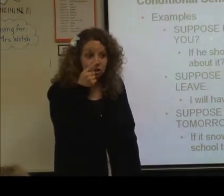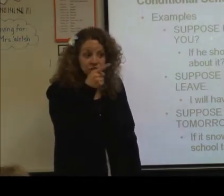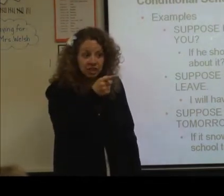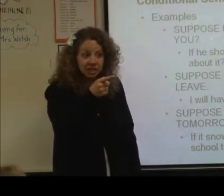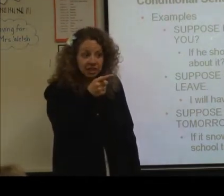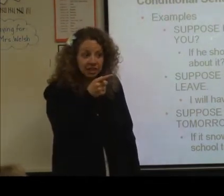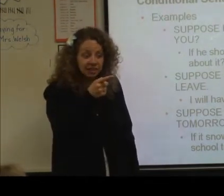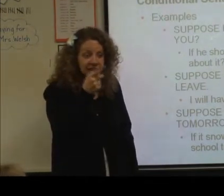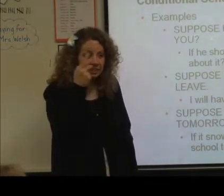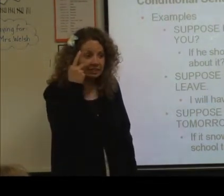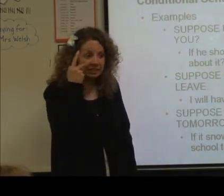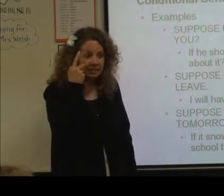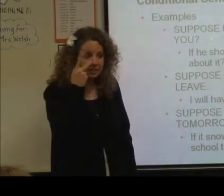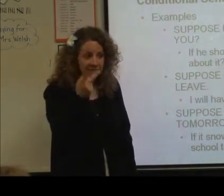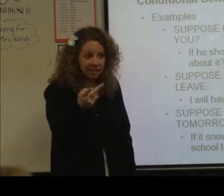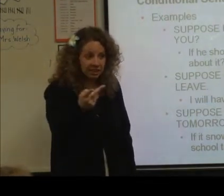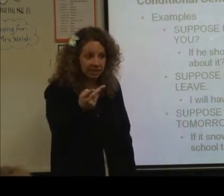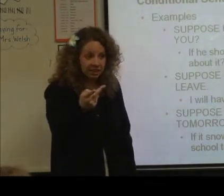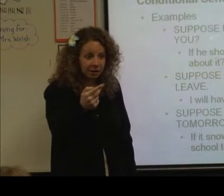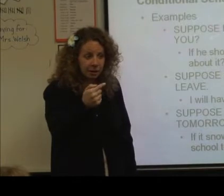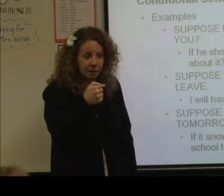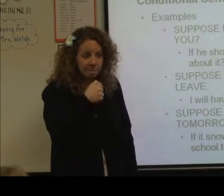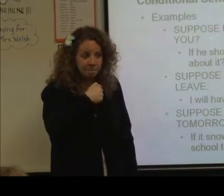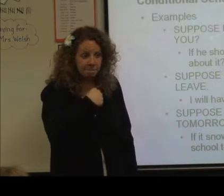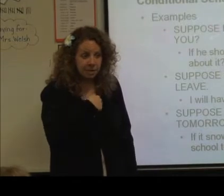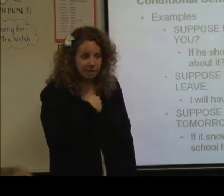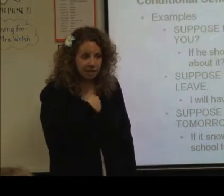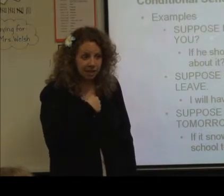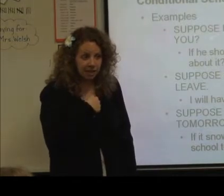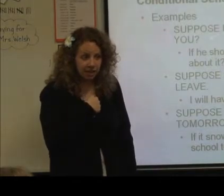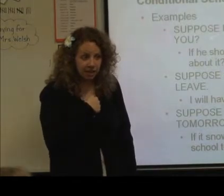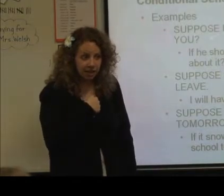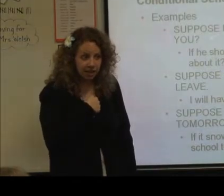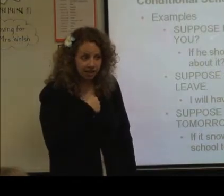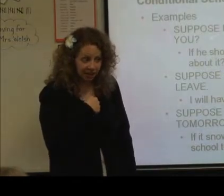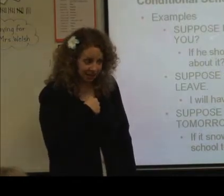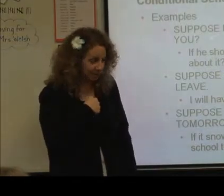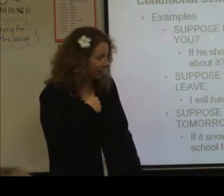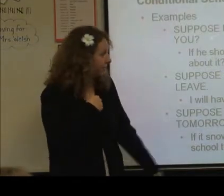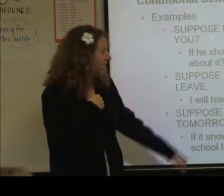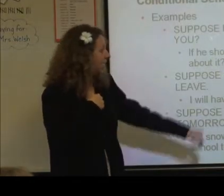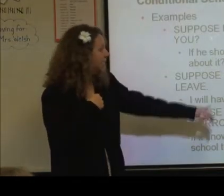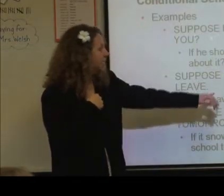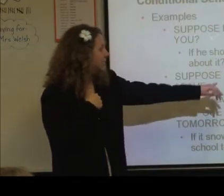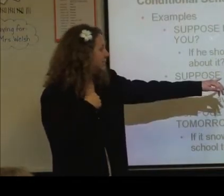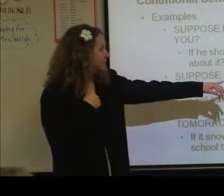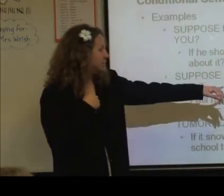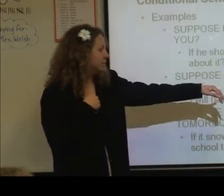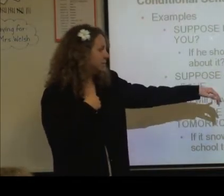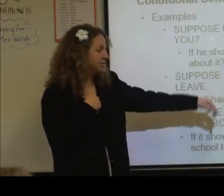Suppose she see me. Okay, so we hold that. Me must